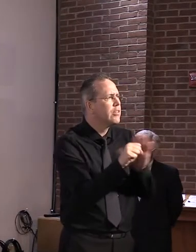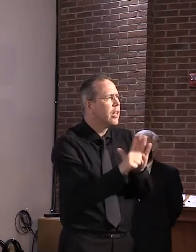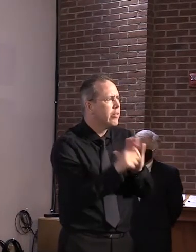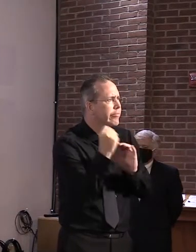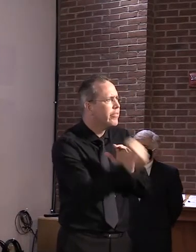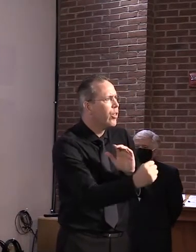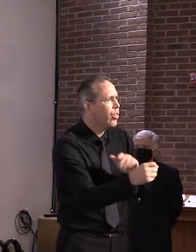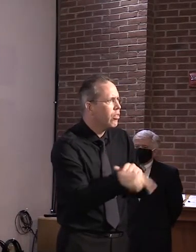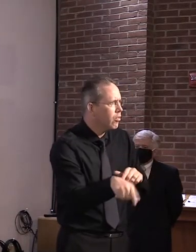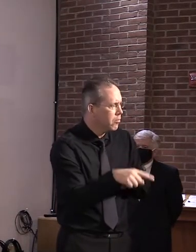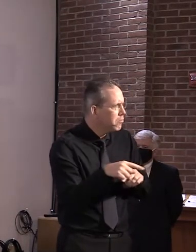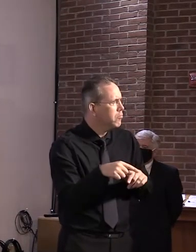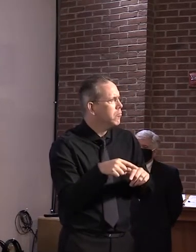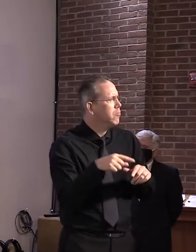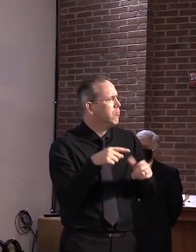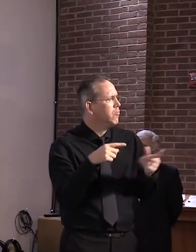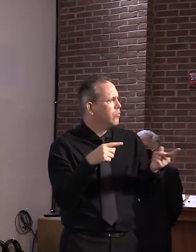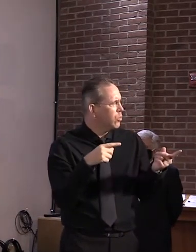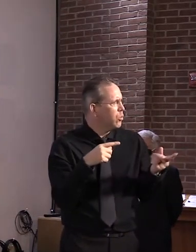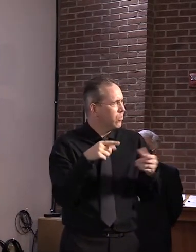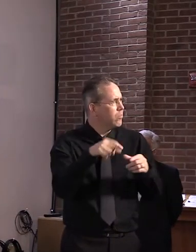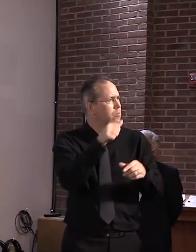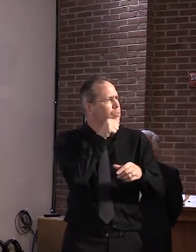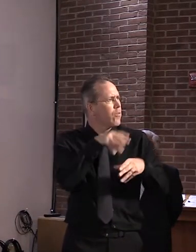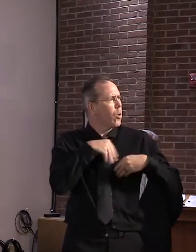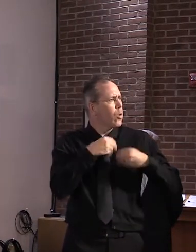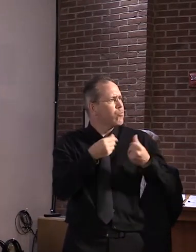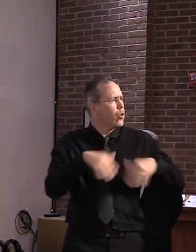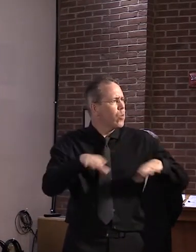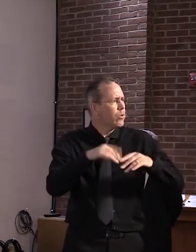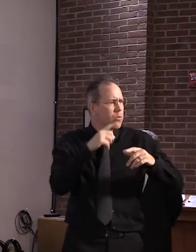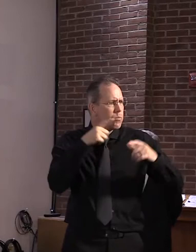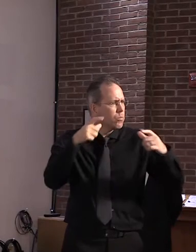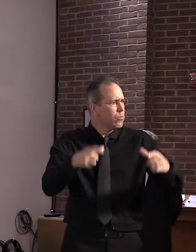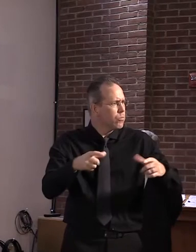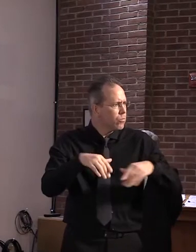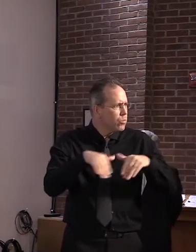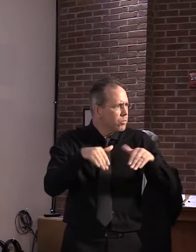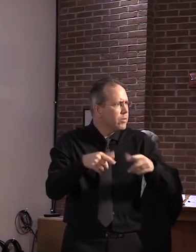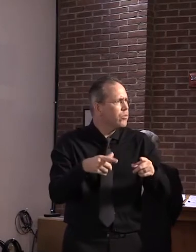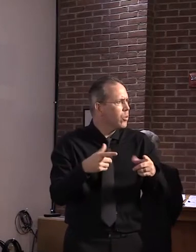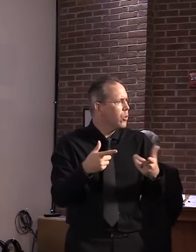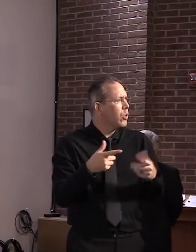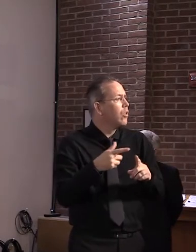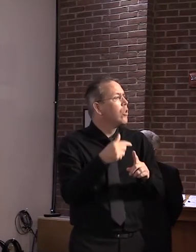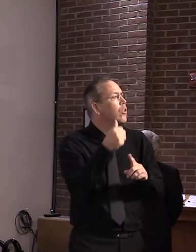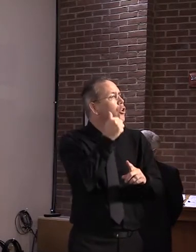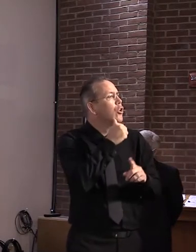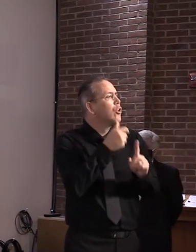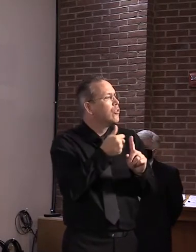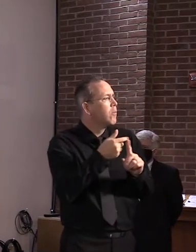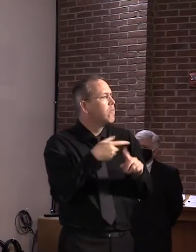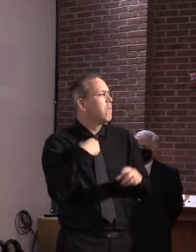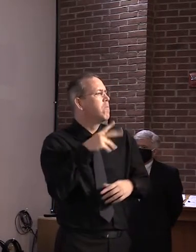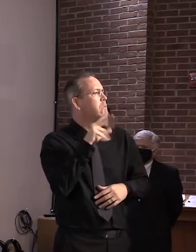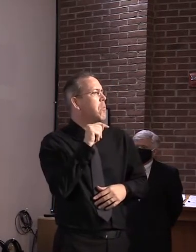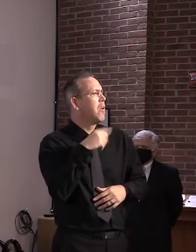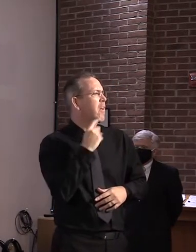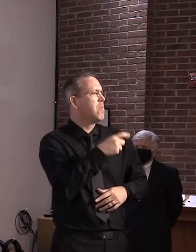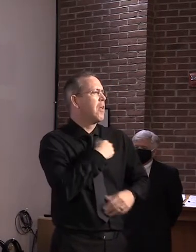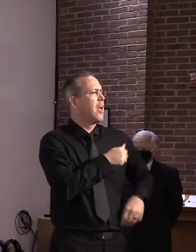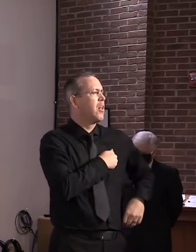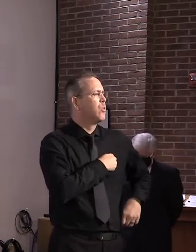the girl who was driving was a native Vermonter, and she was rather feisty, and she kind of refused contact with the